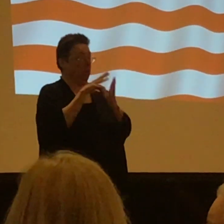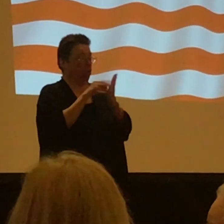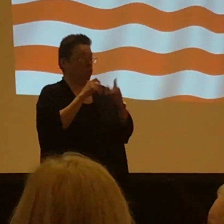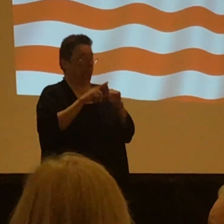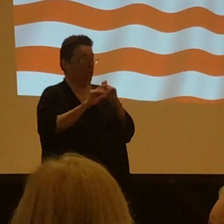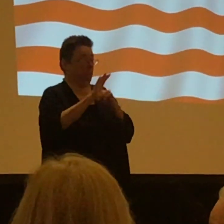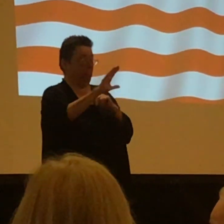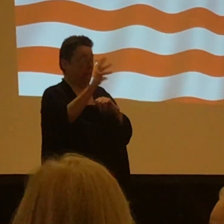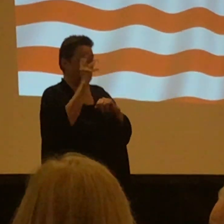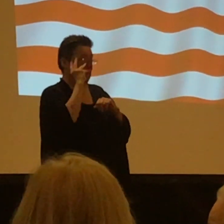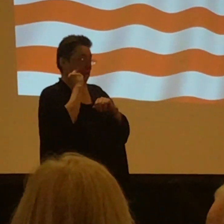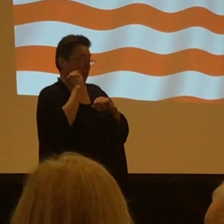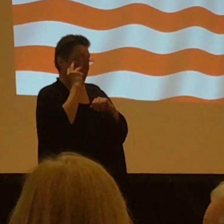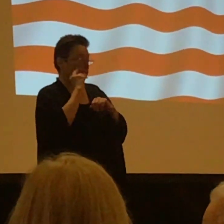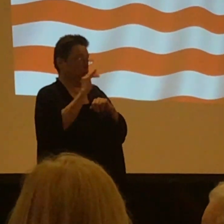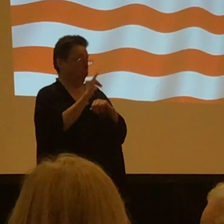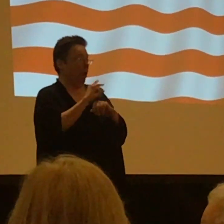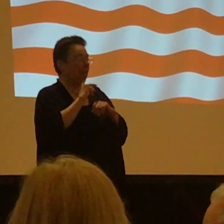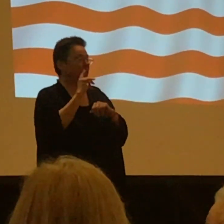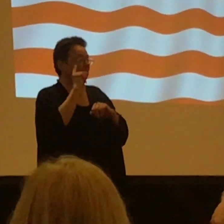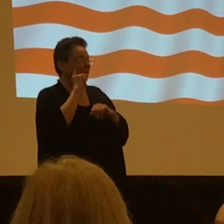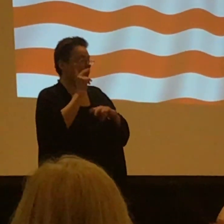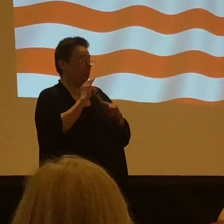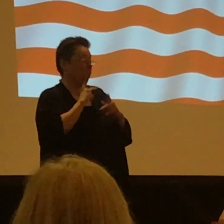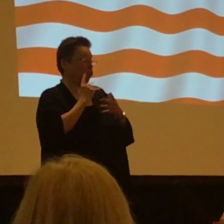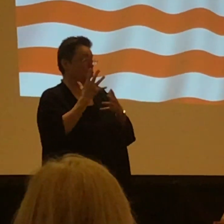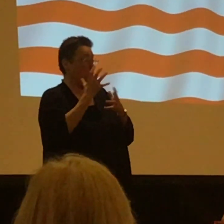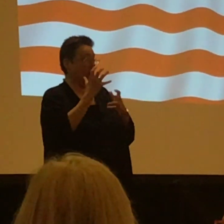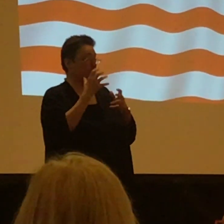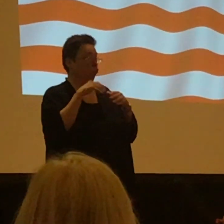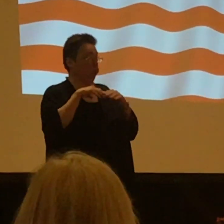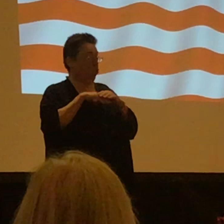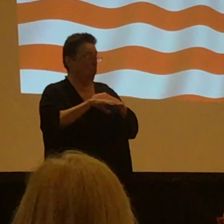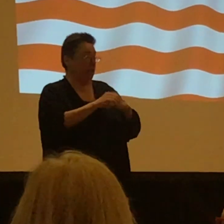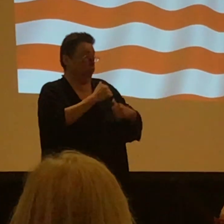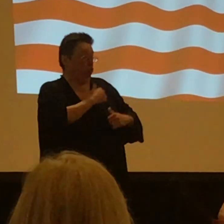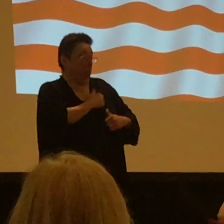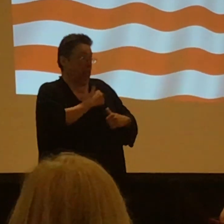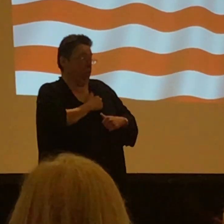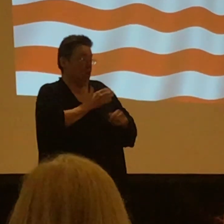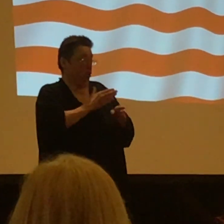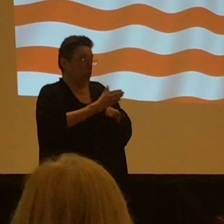from as deaf individuals wanting to enter into the military.